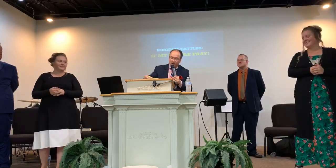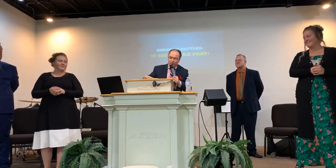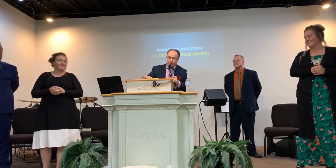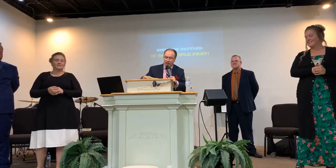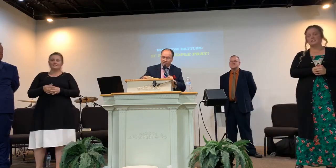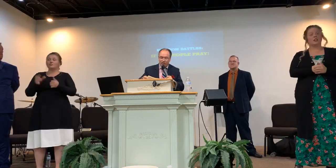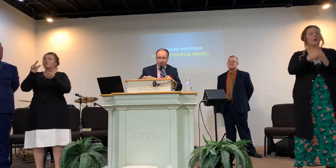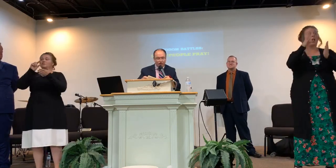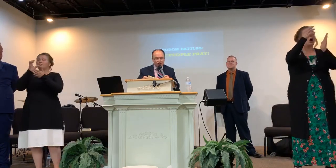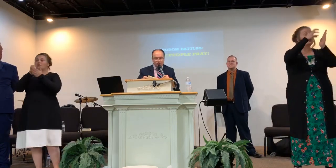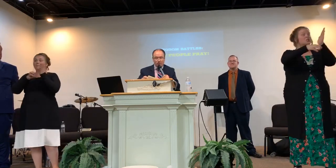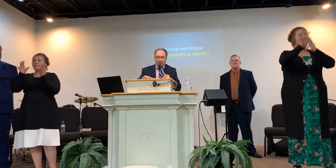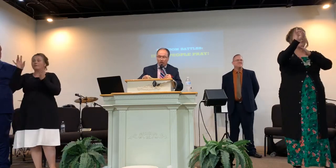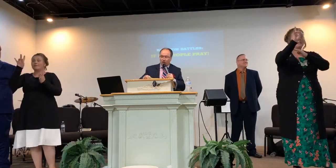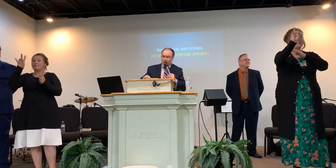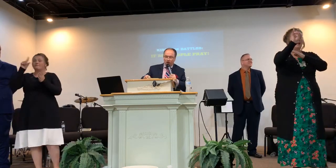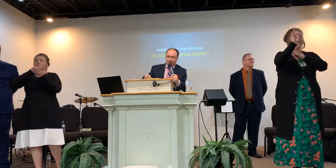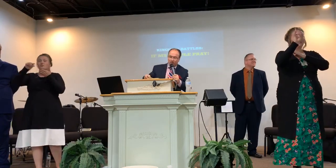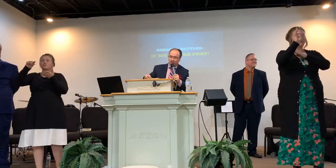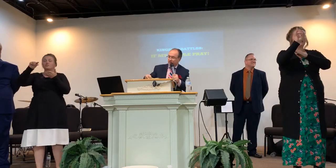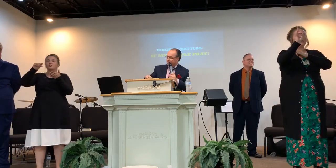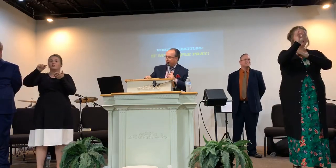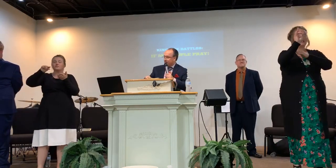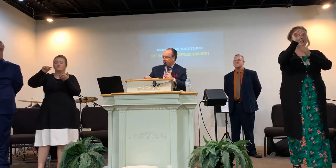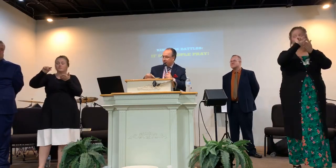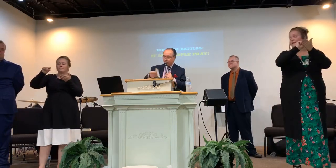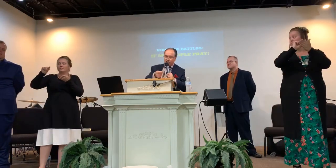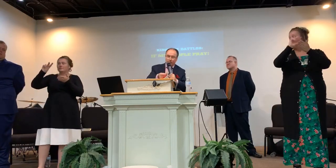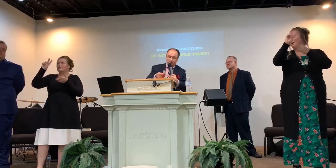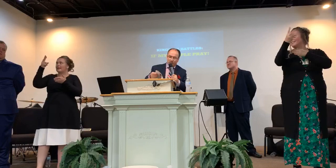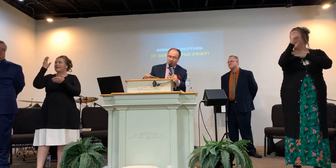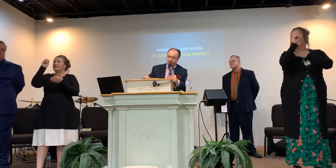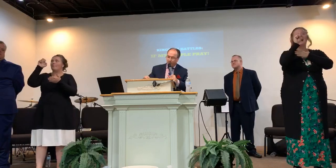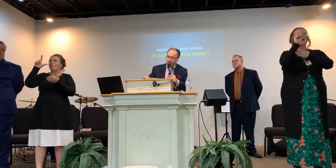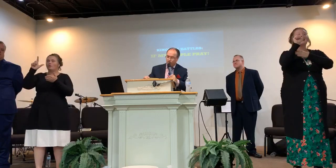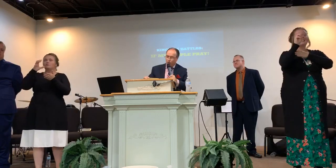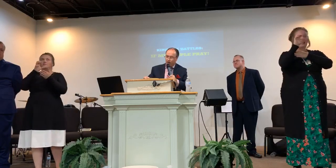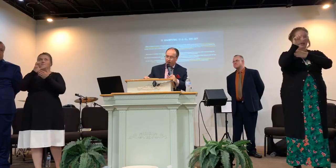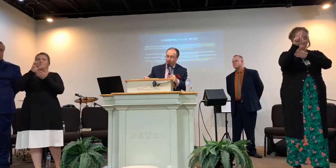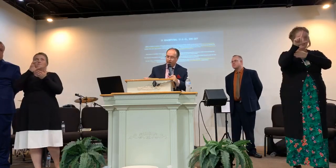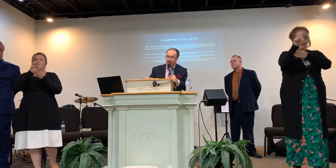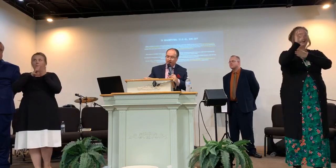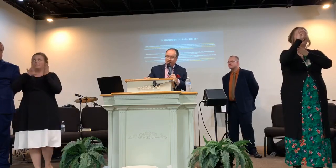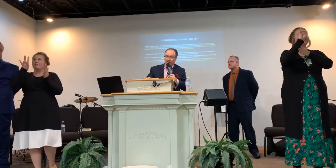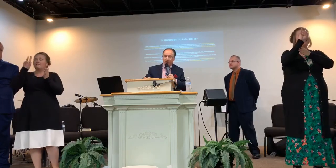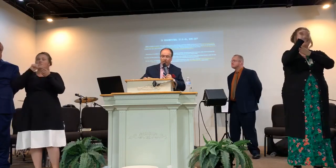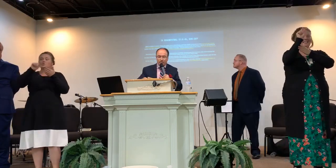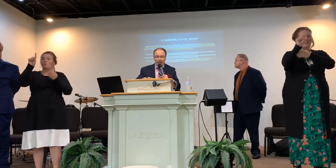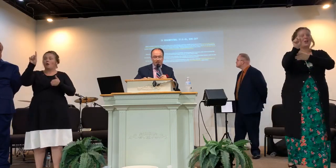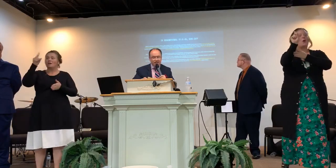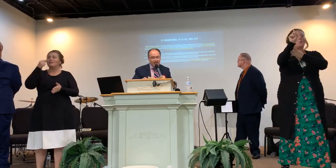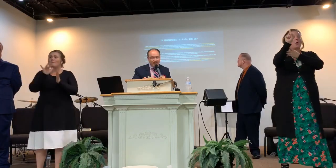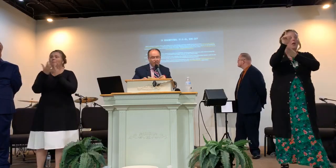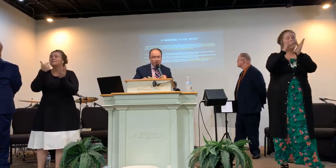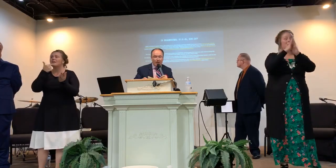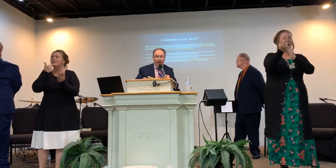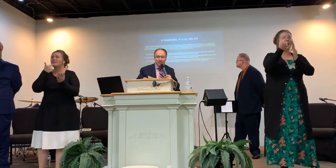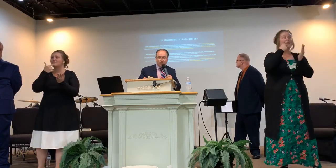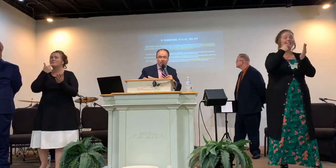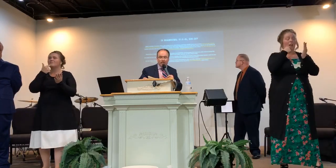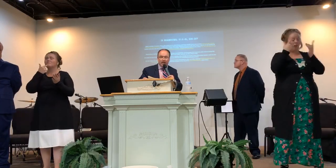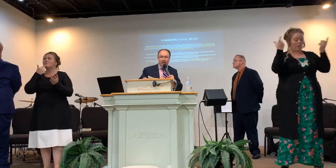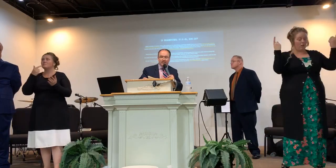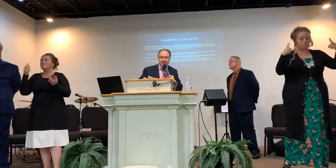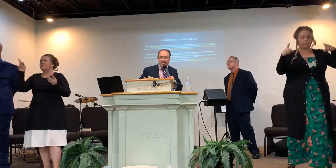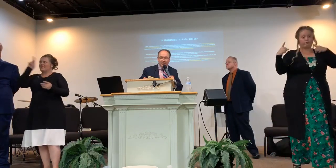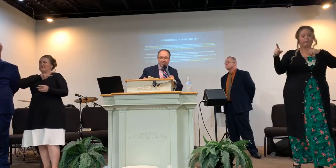But in chapter 7 and verse 2 Samuel chapter 7 and verse 1, the Bible says that it came to pass